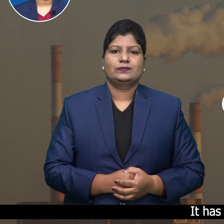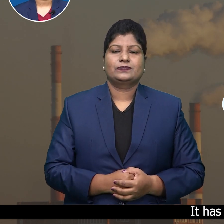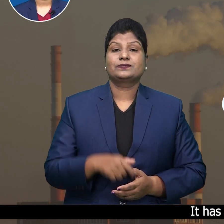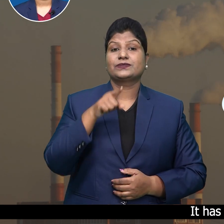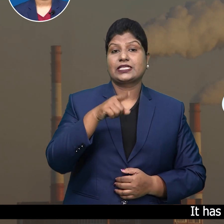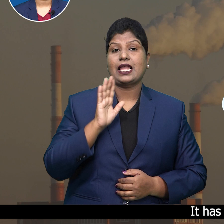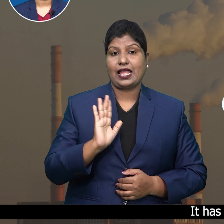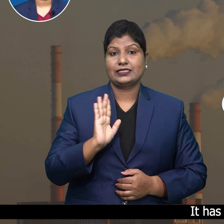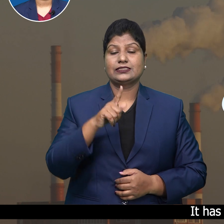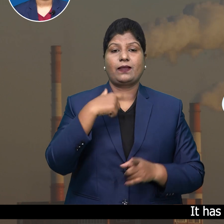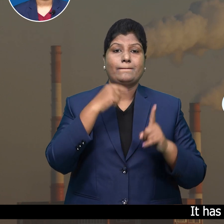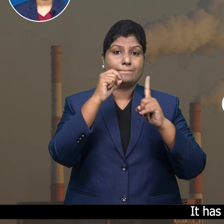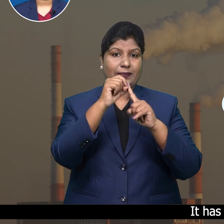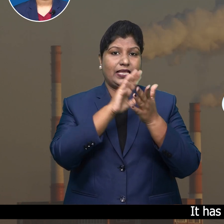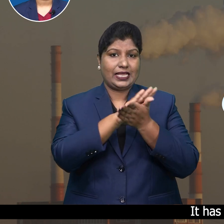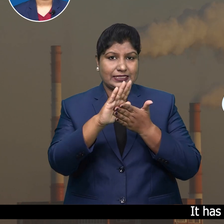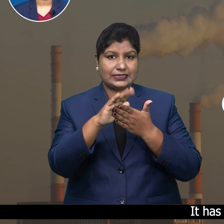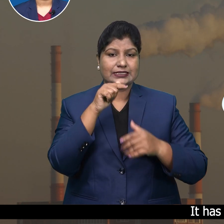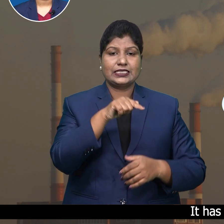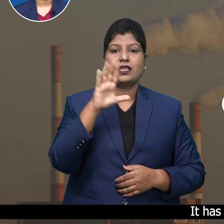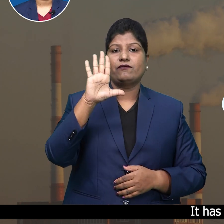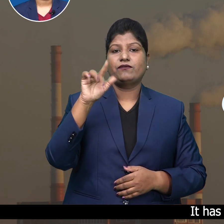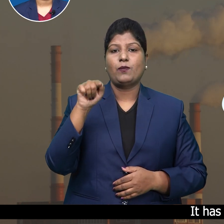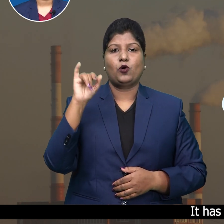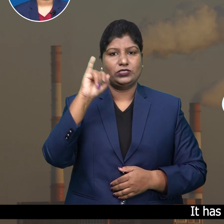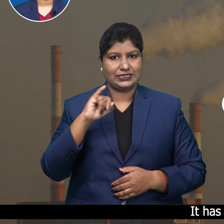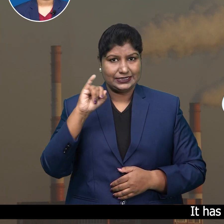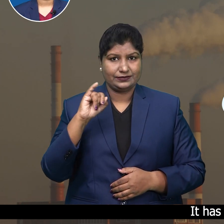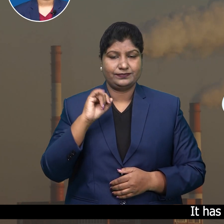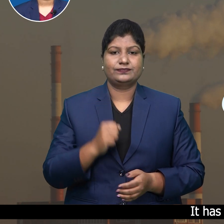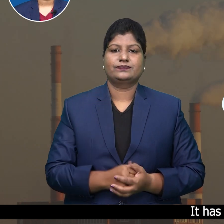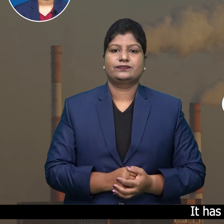It has a pH of 5.6.